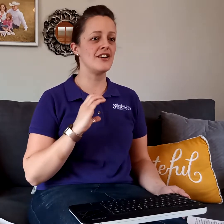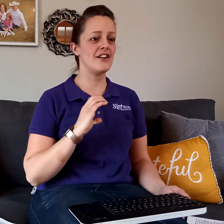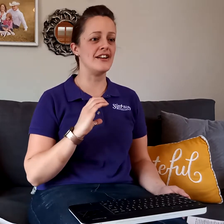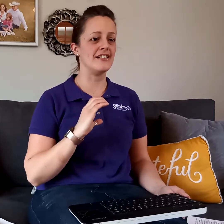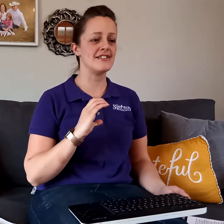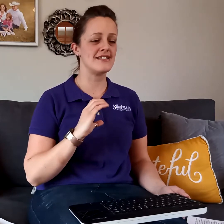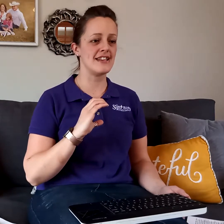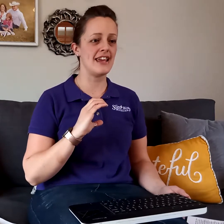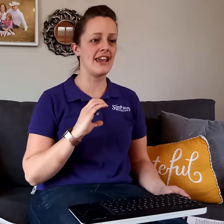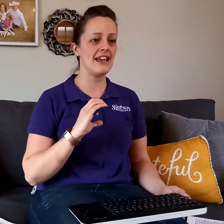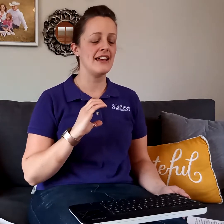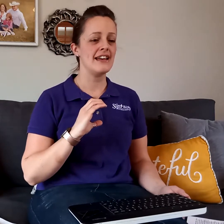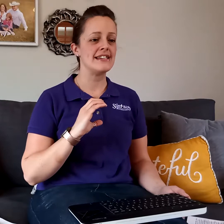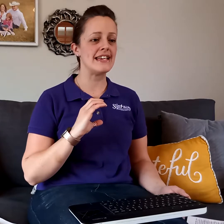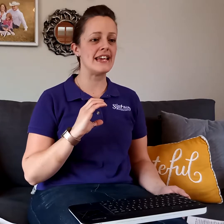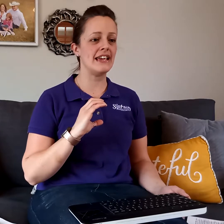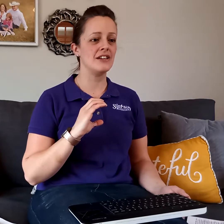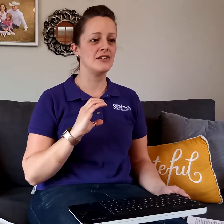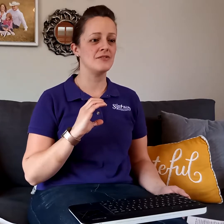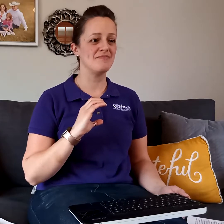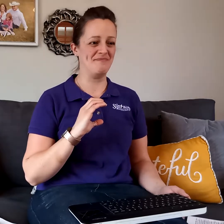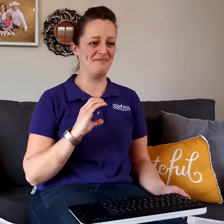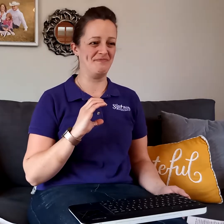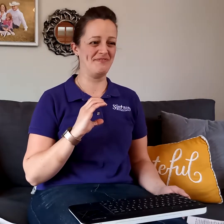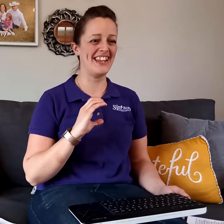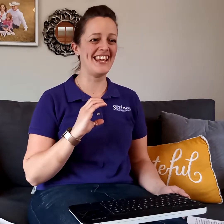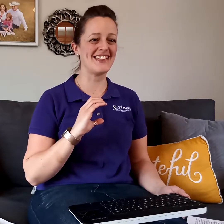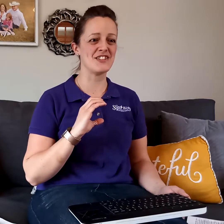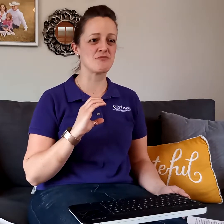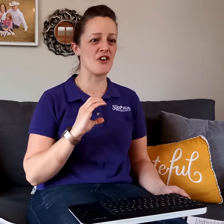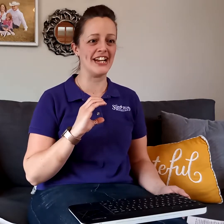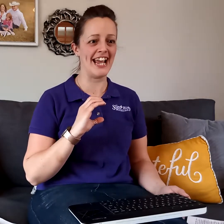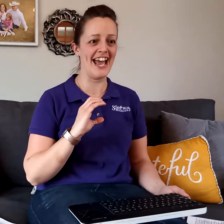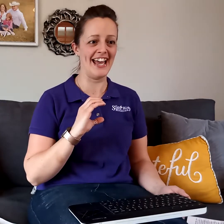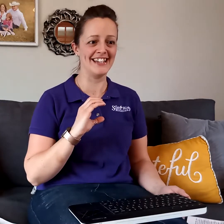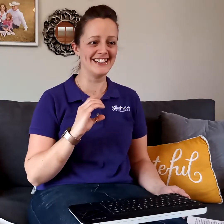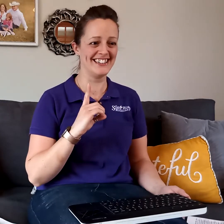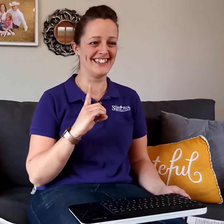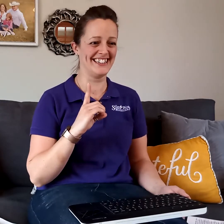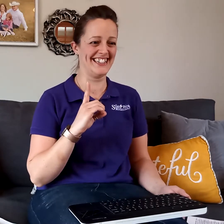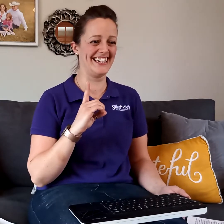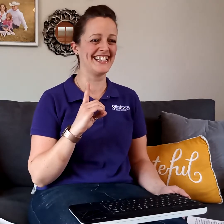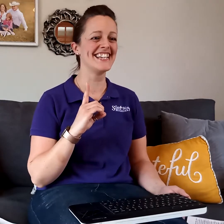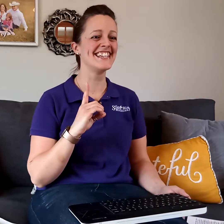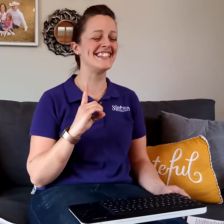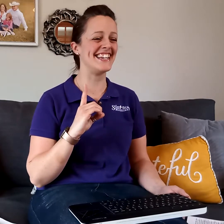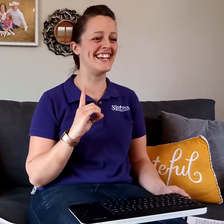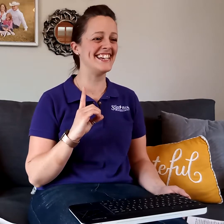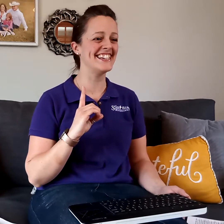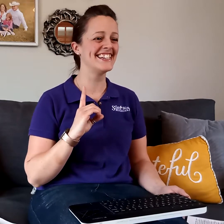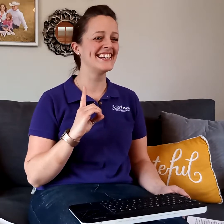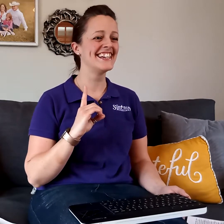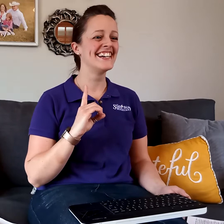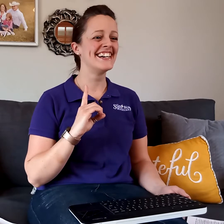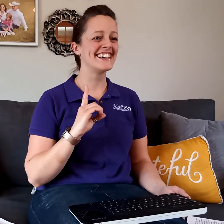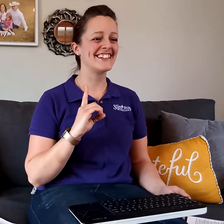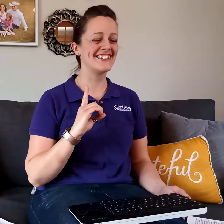Good. C. D. Ethan's running ahead. D. Good